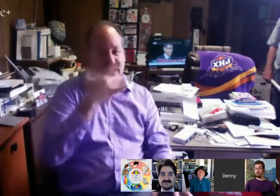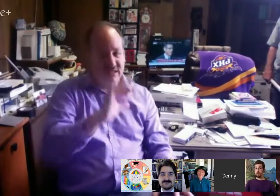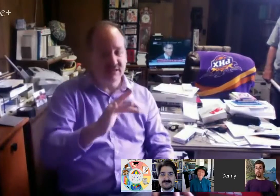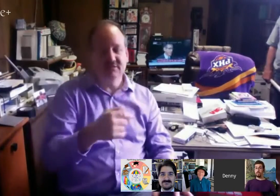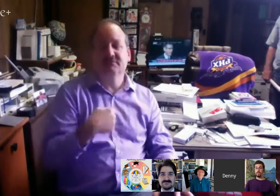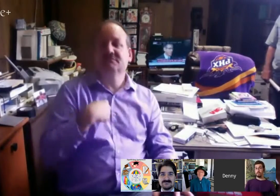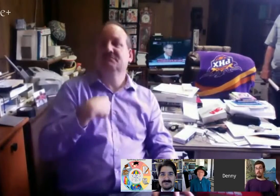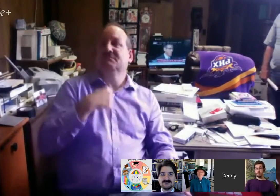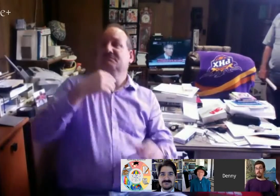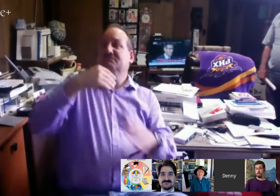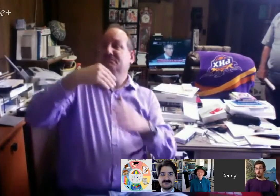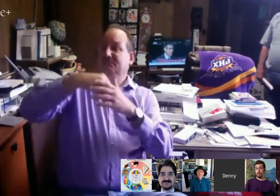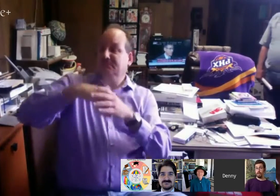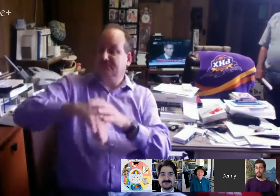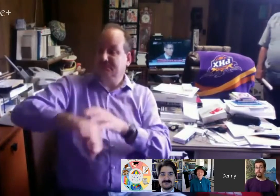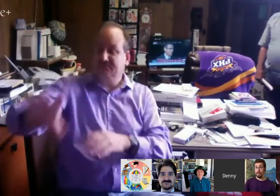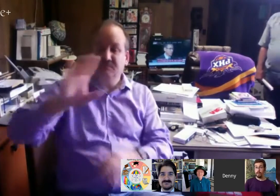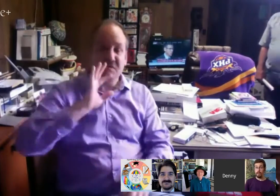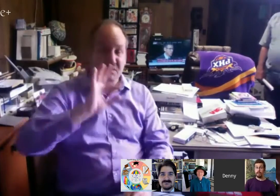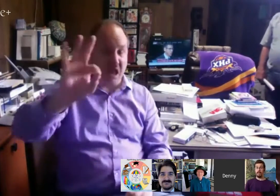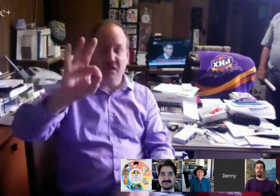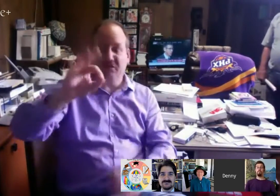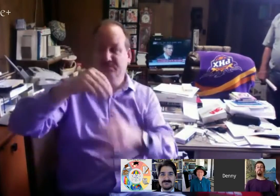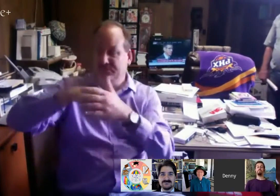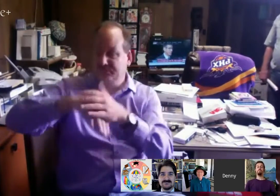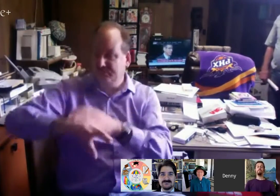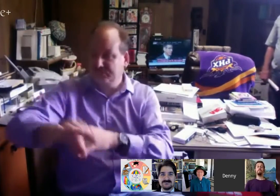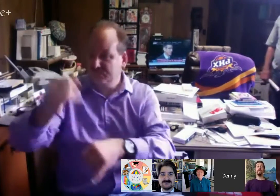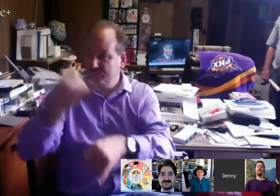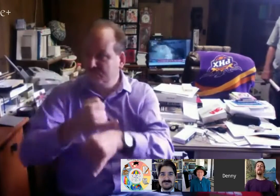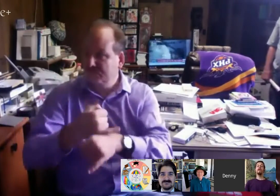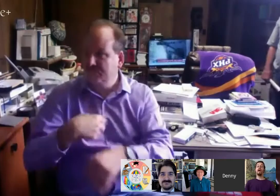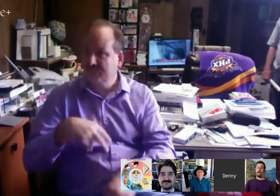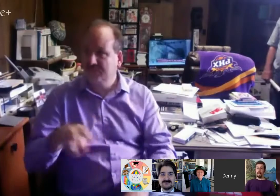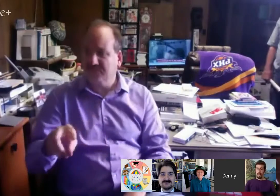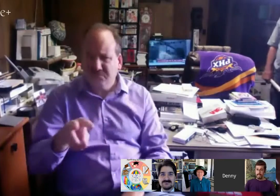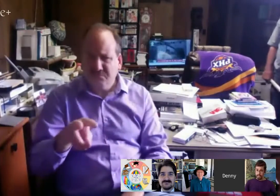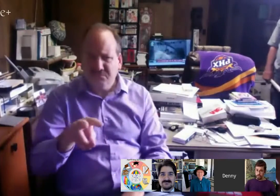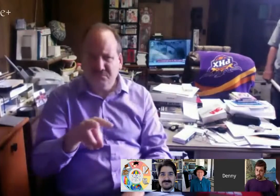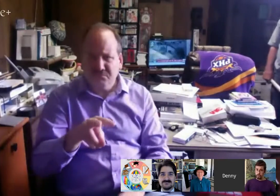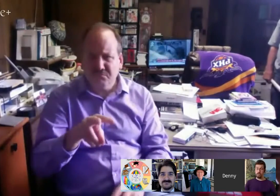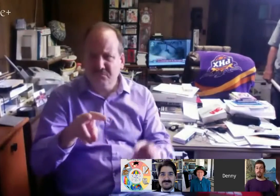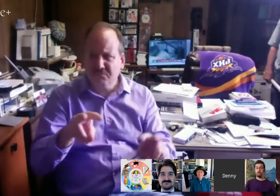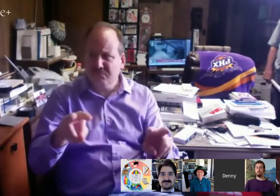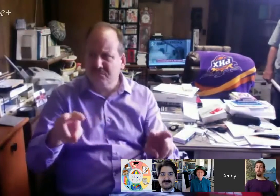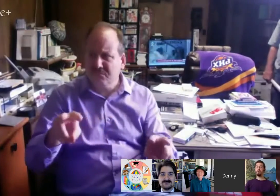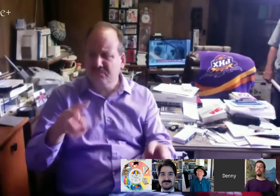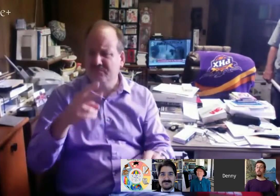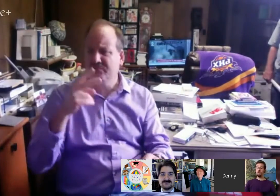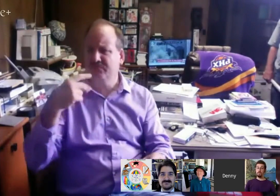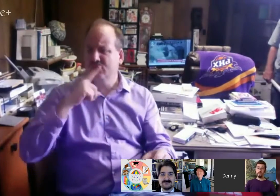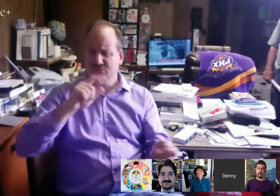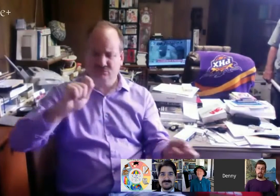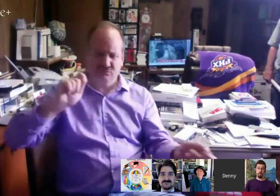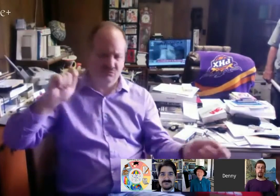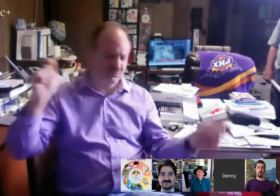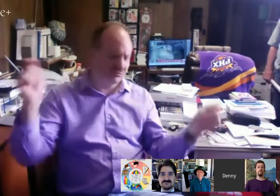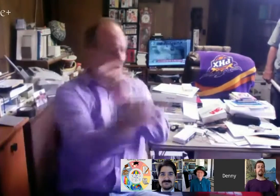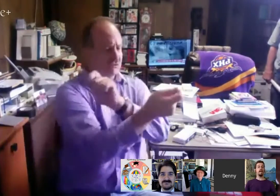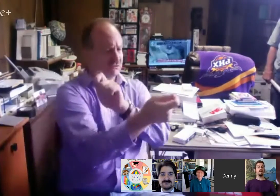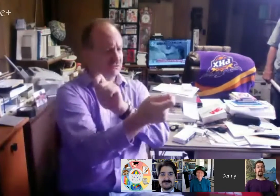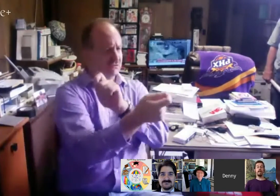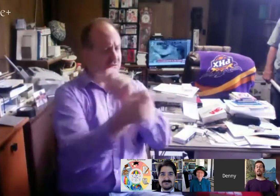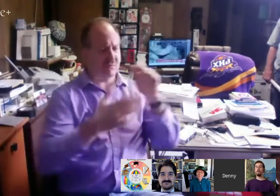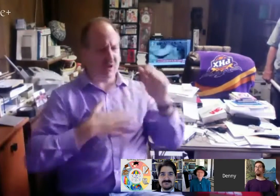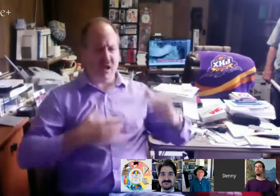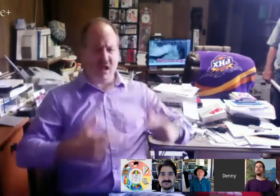best schools in the U.S. at that time. I entered the Berkeley School for the Deaf when I